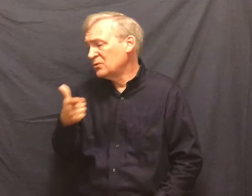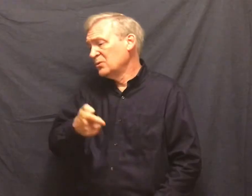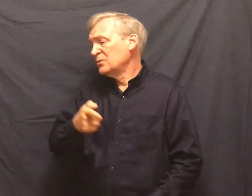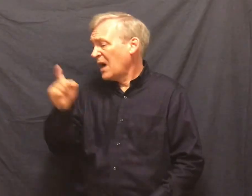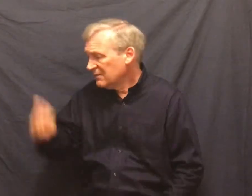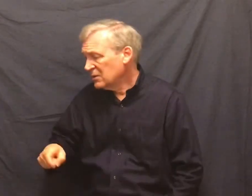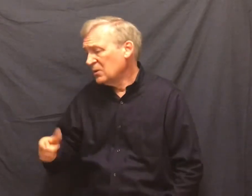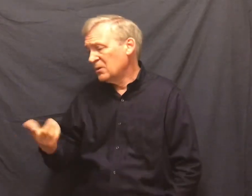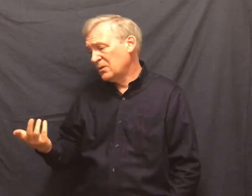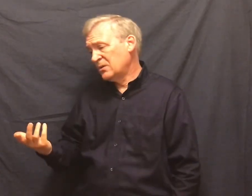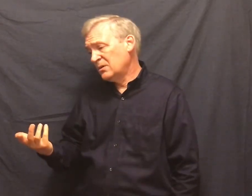I swear you had it.